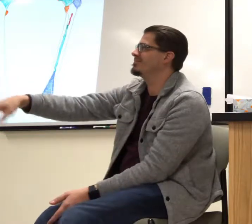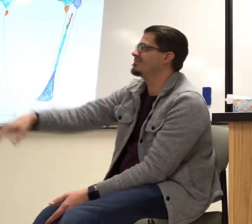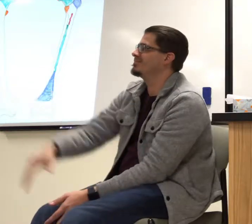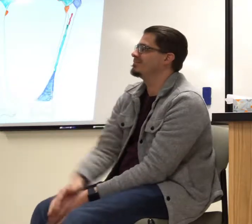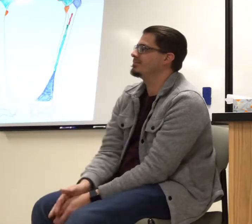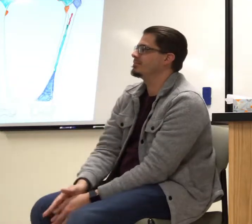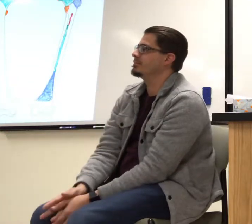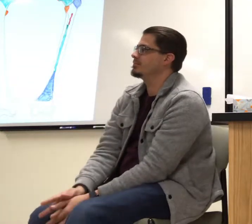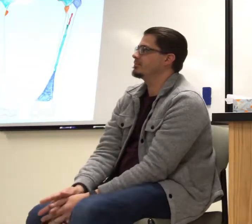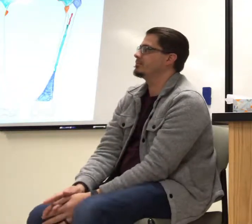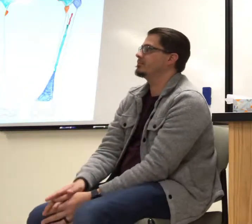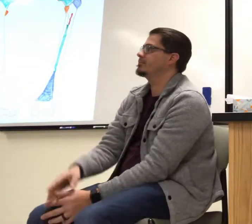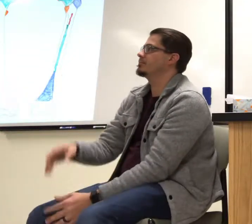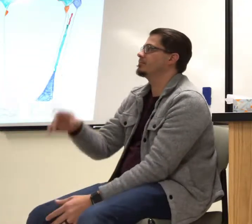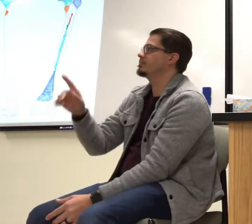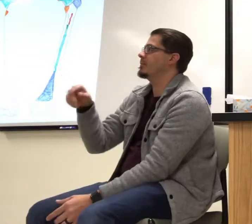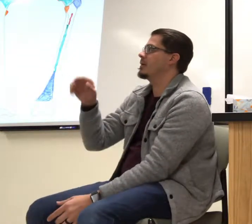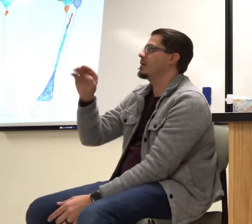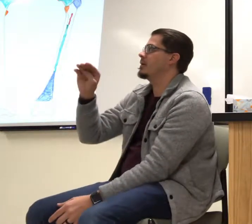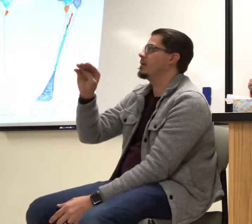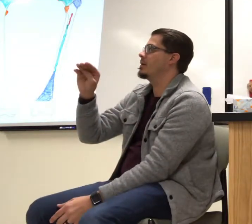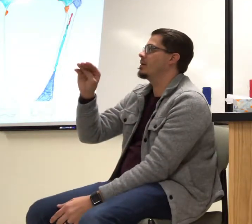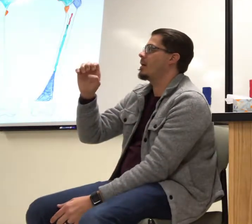And then you have medial lateral condyles.